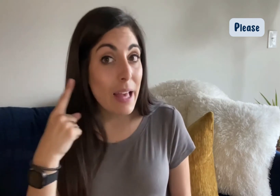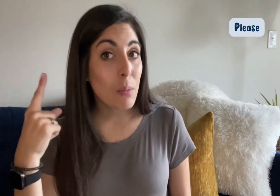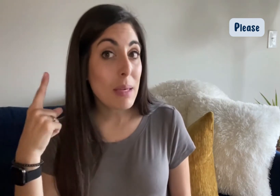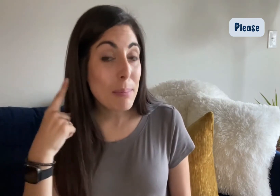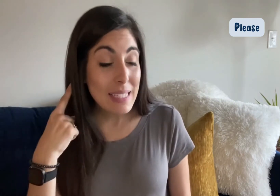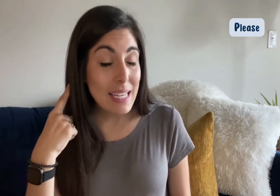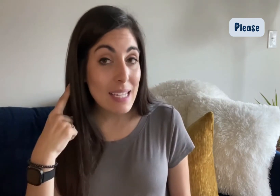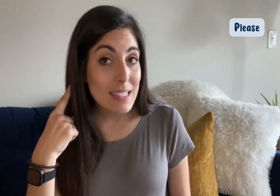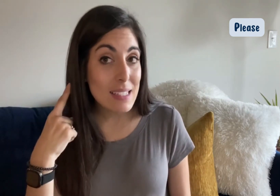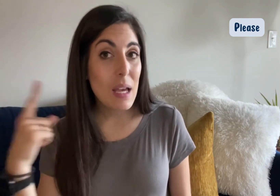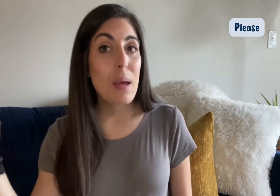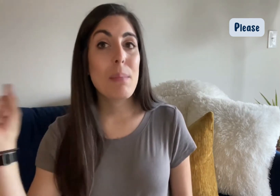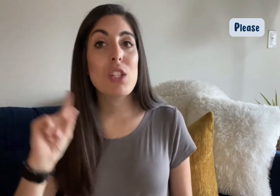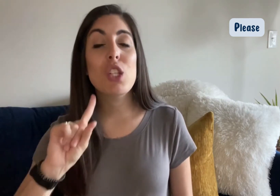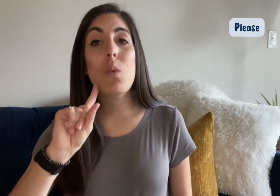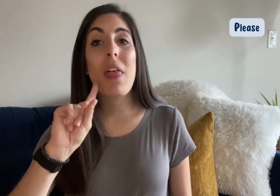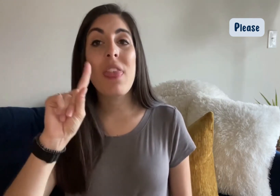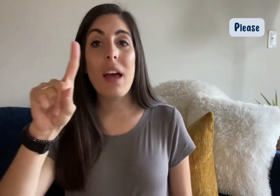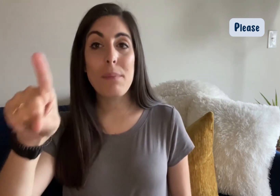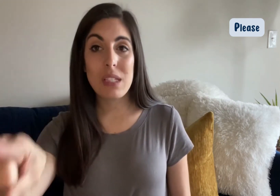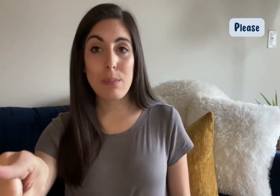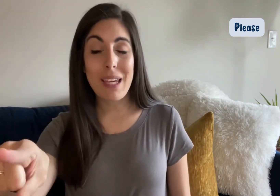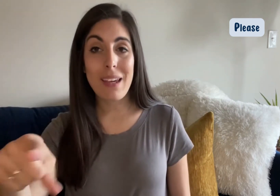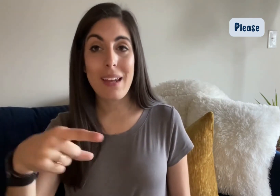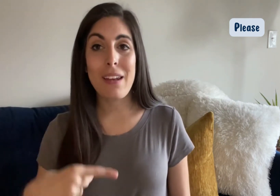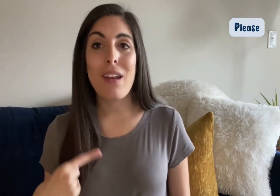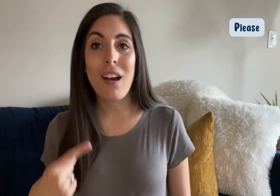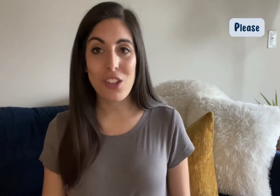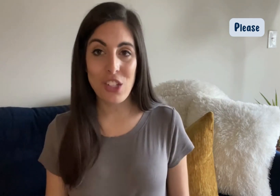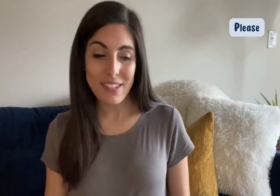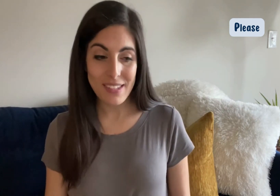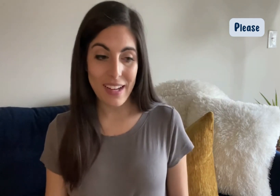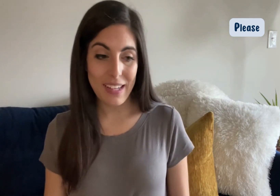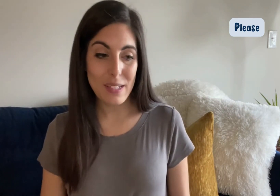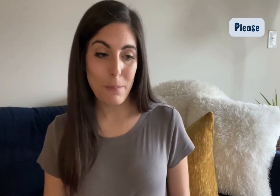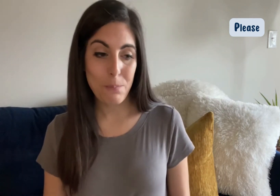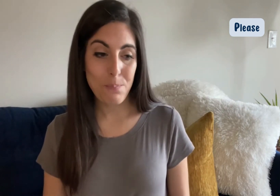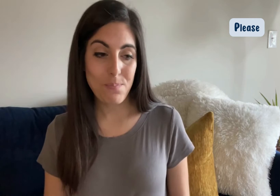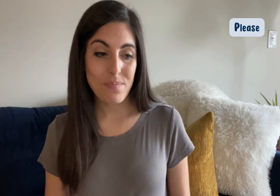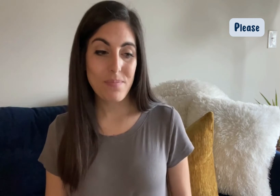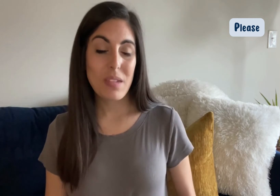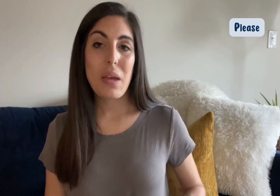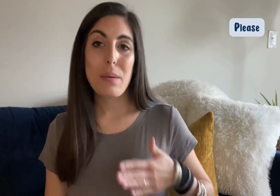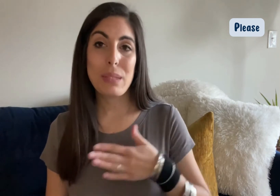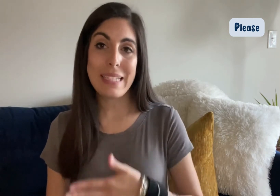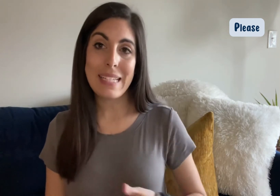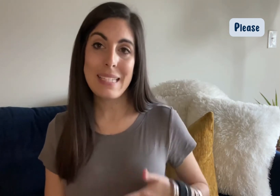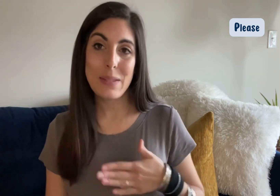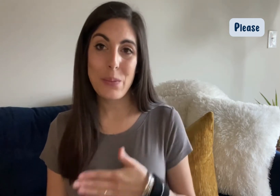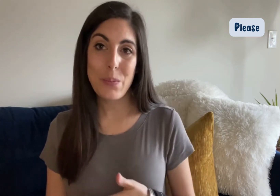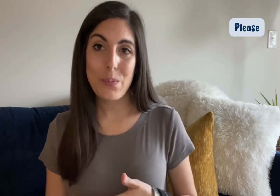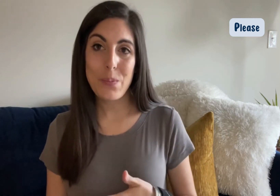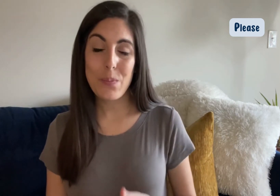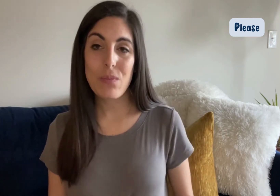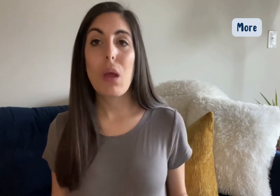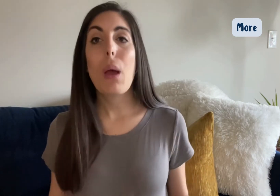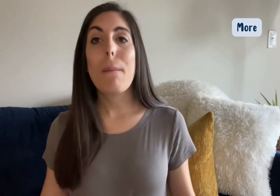me please, because you want them to speak it and not just sign it. Please.